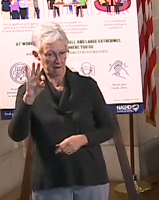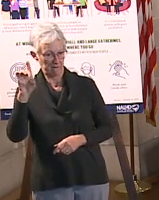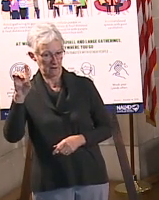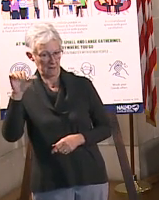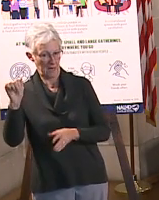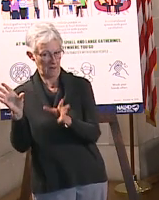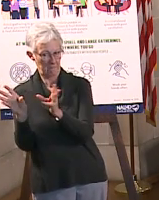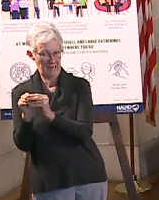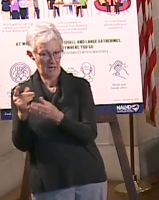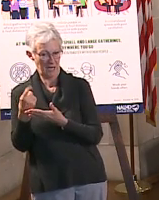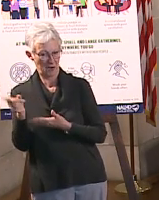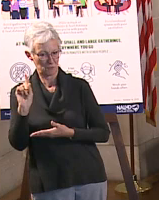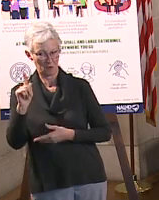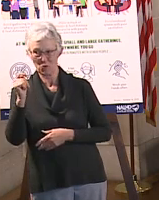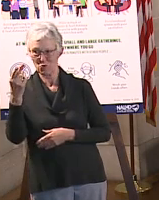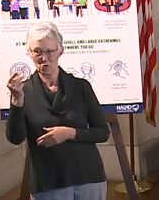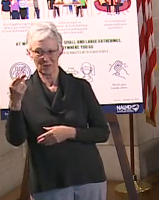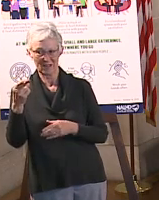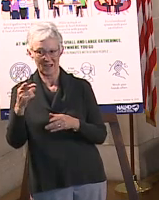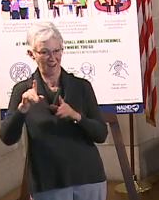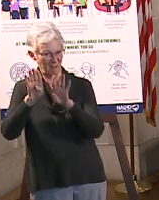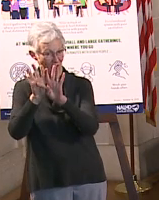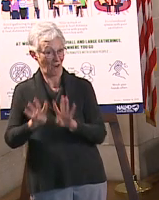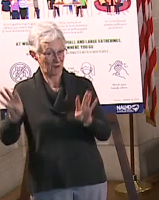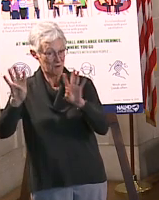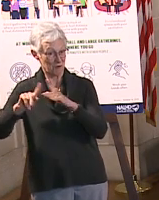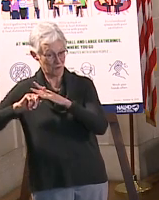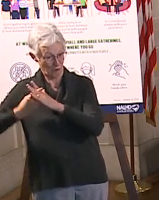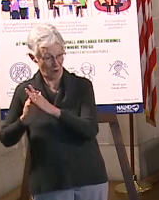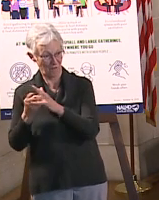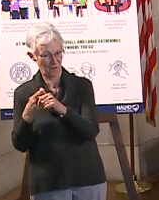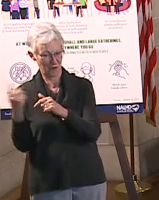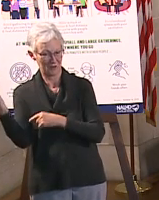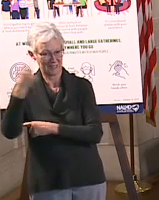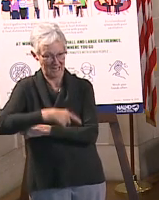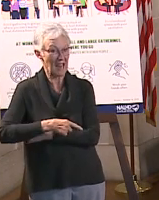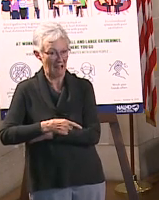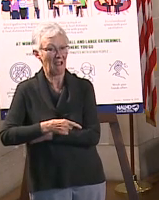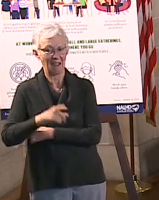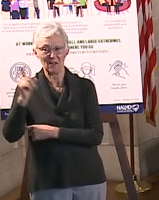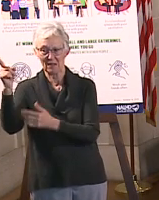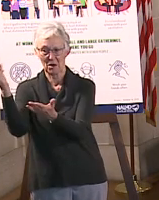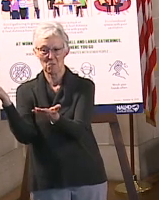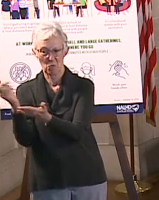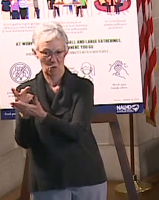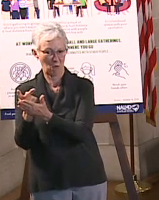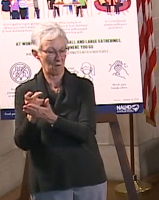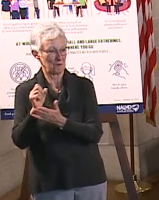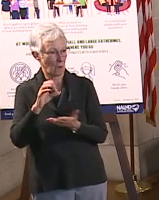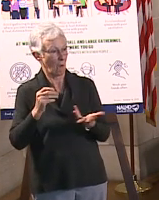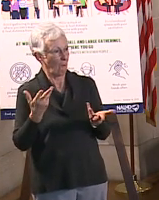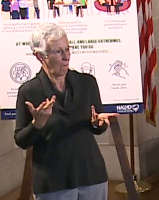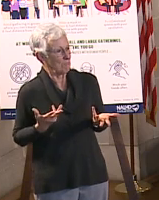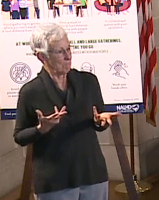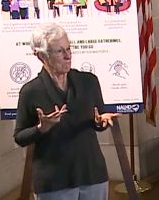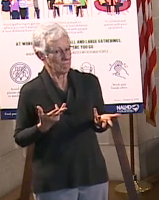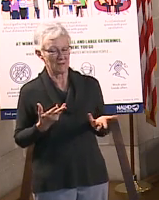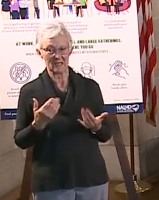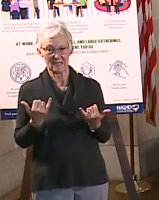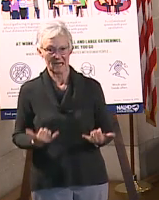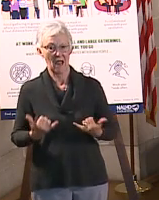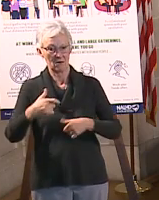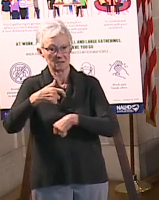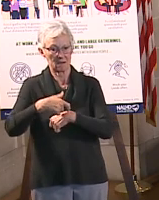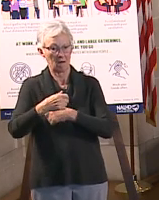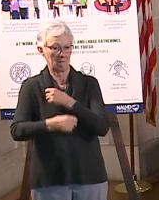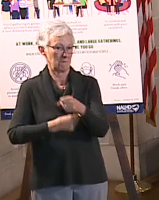data with regard to the vaccines, and now we've received the vaccines here in our state, and our first Nebraskans are getting vaccinated. So it is a season of